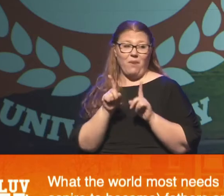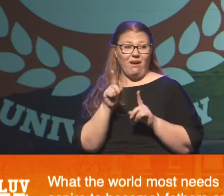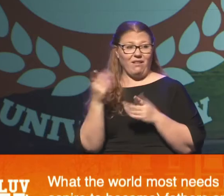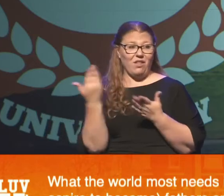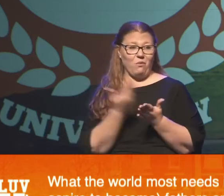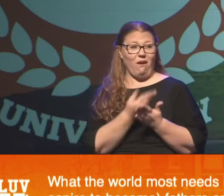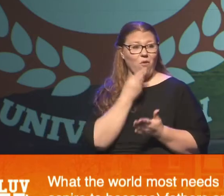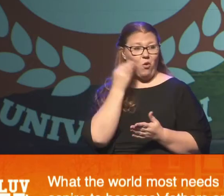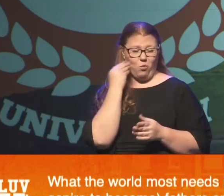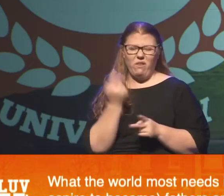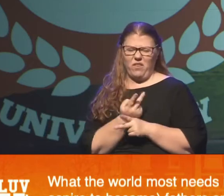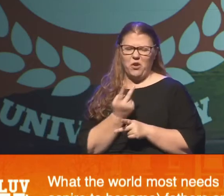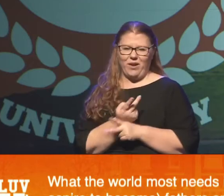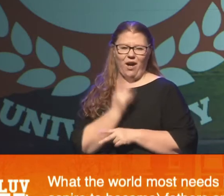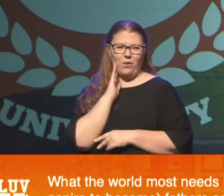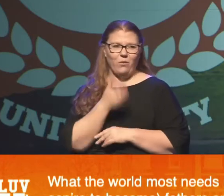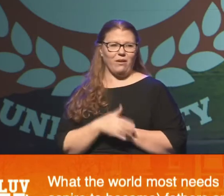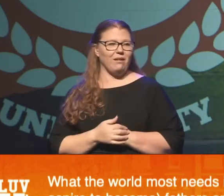figure that stuff out.